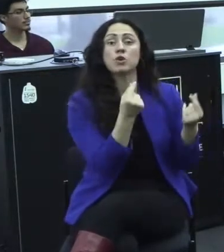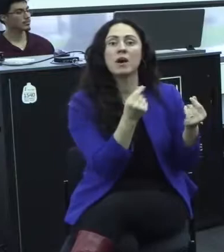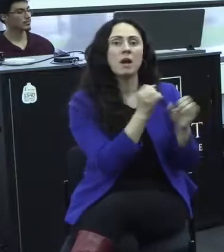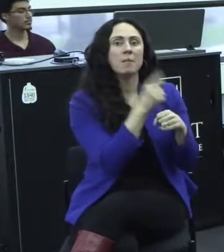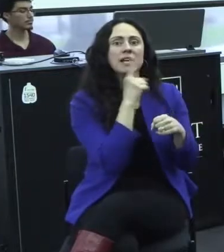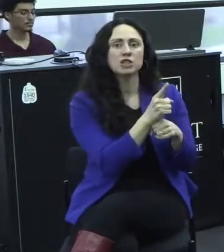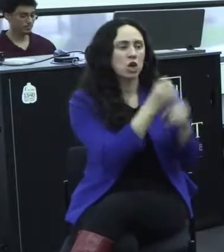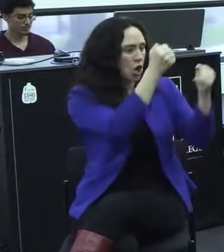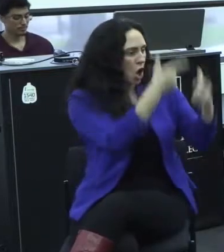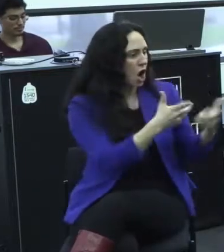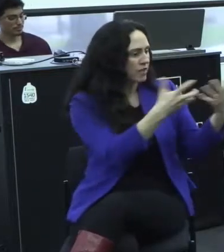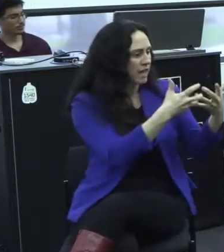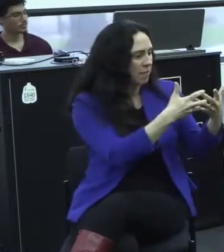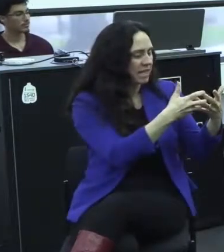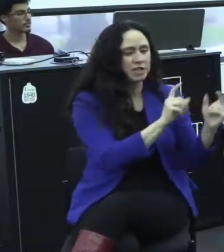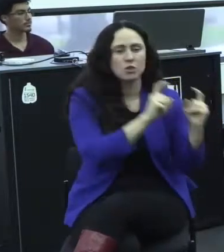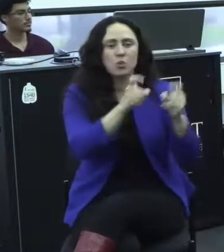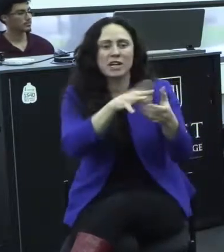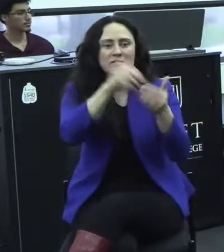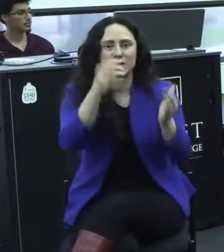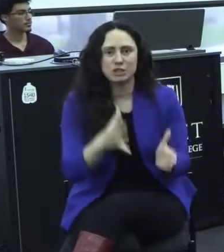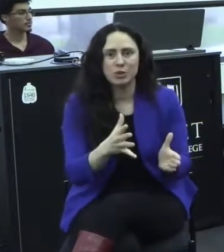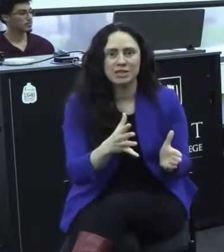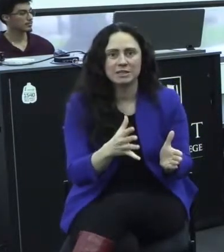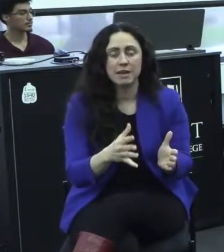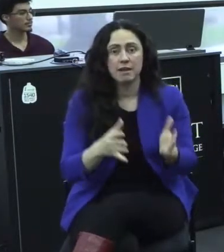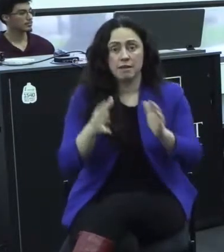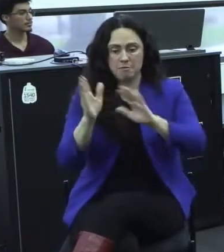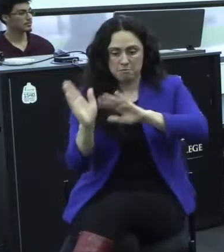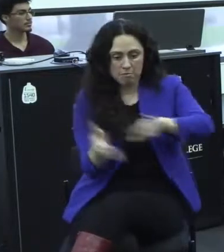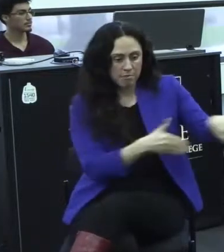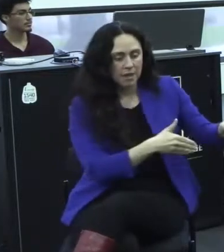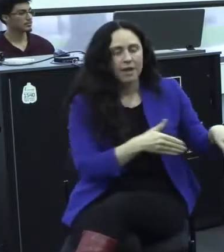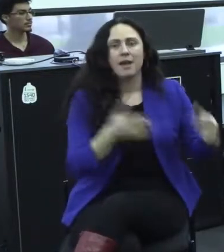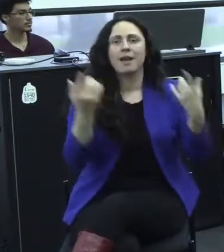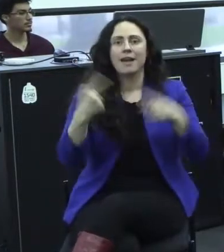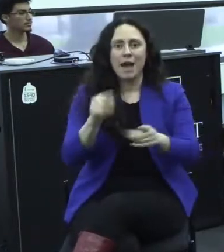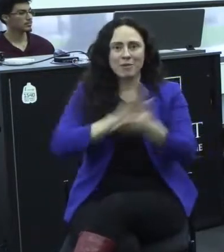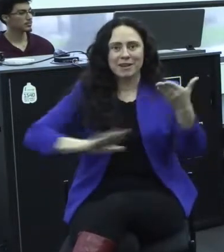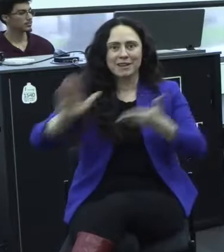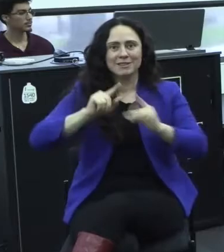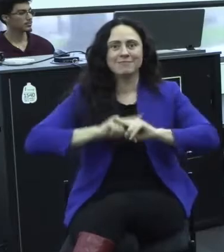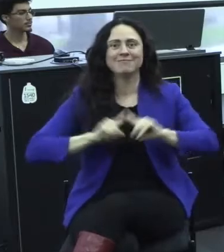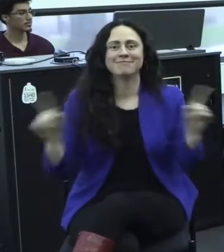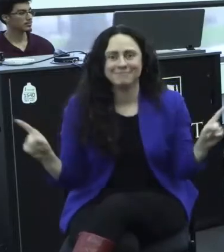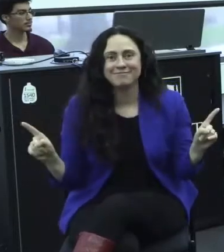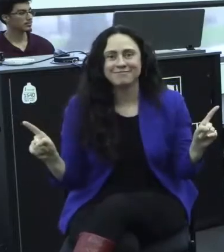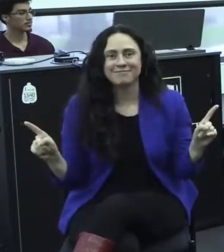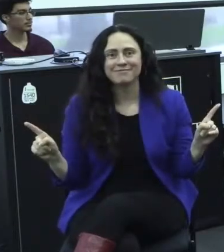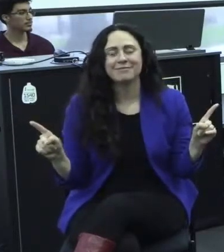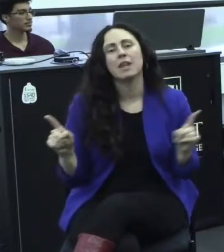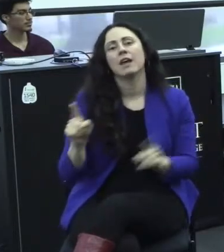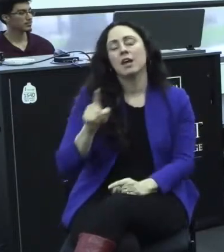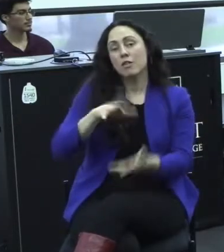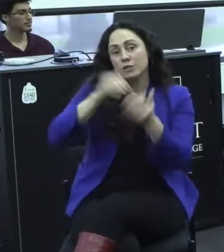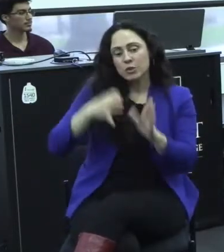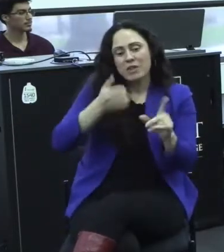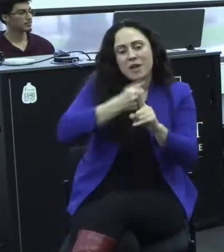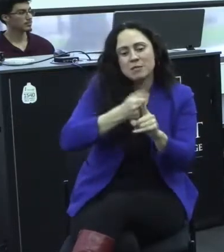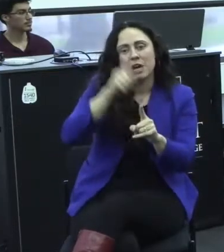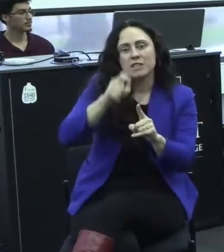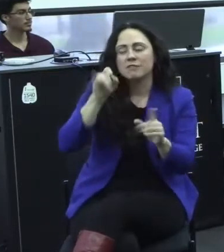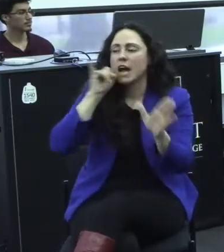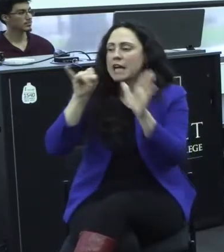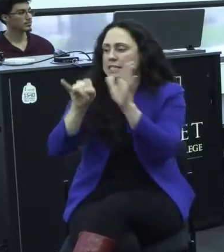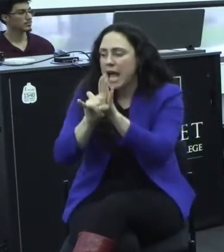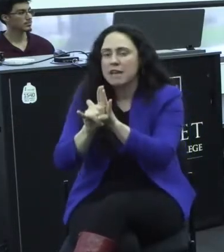that those students received that. Well, when students come to college, they have to identify with the college